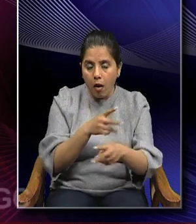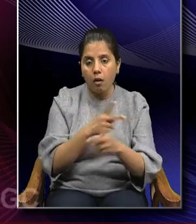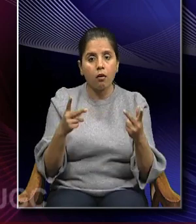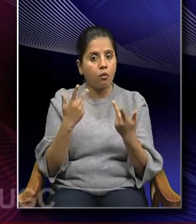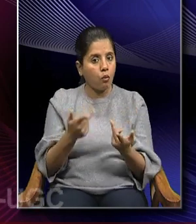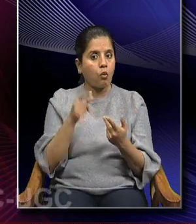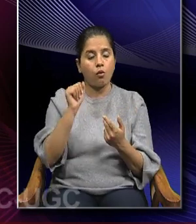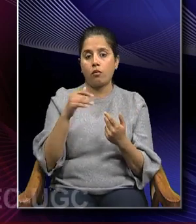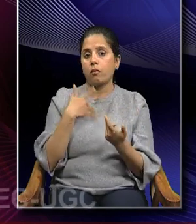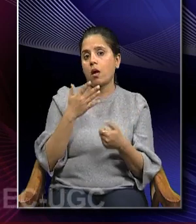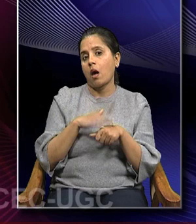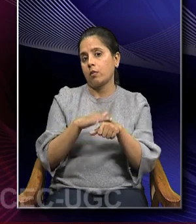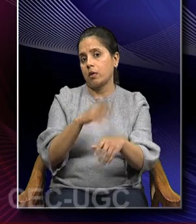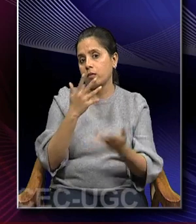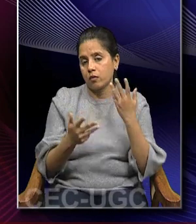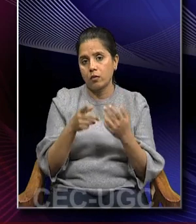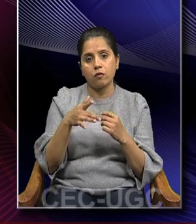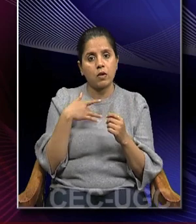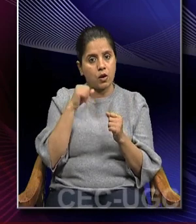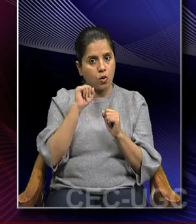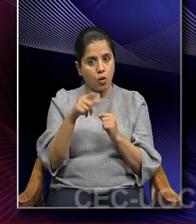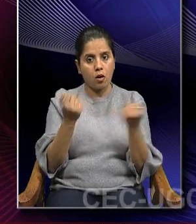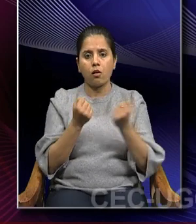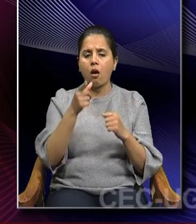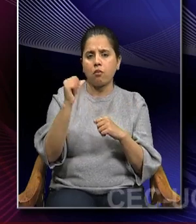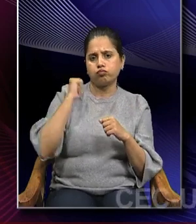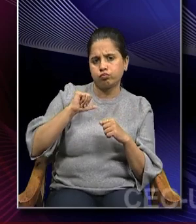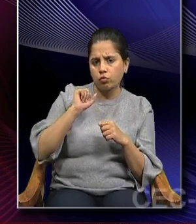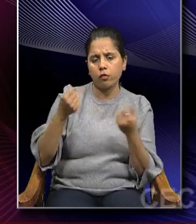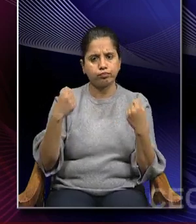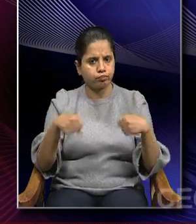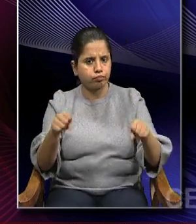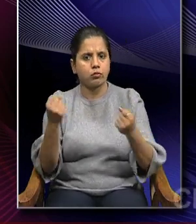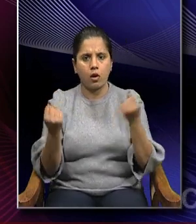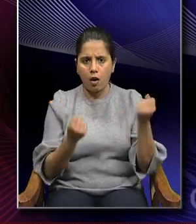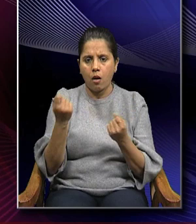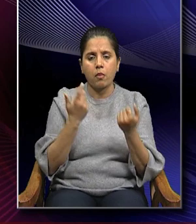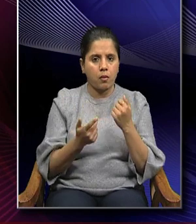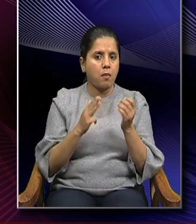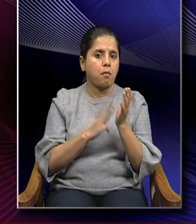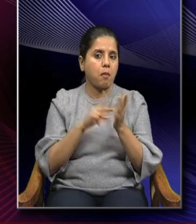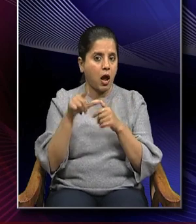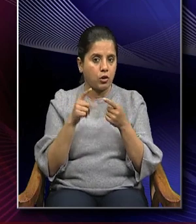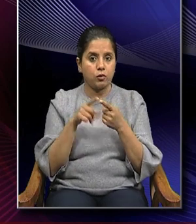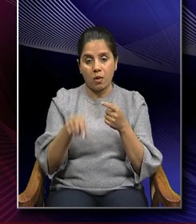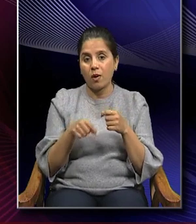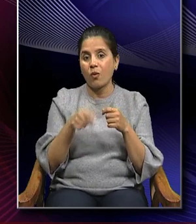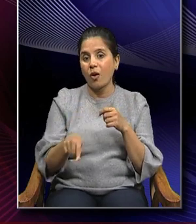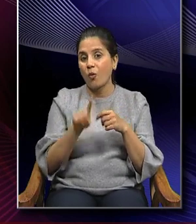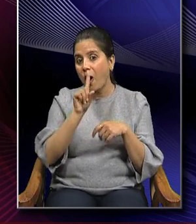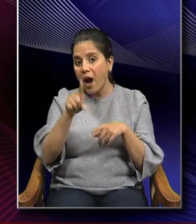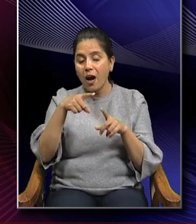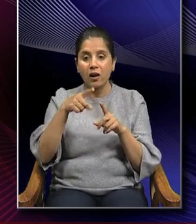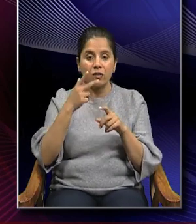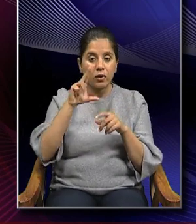the kind of the type of your driving style or riding style, that mileage may change. So, after